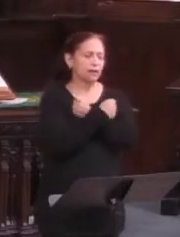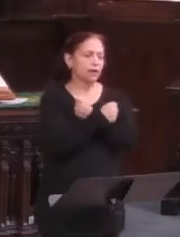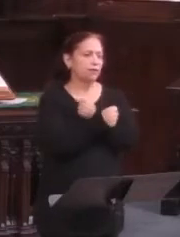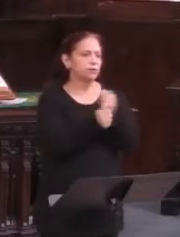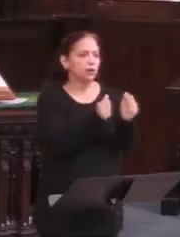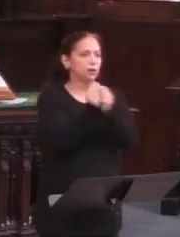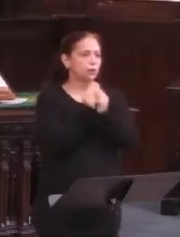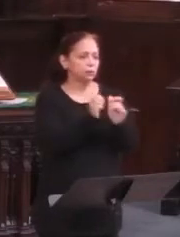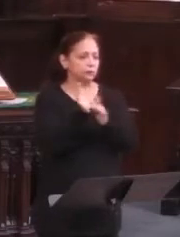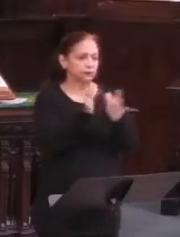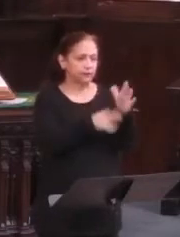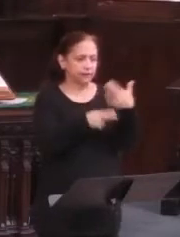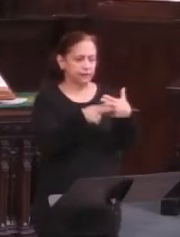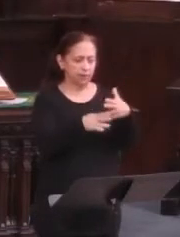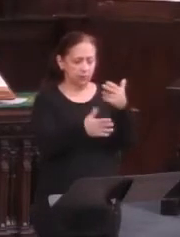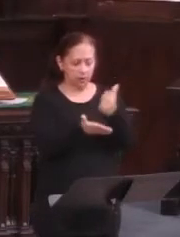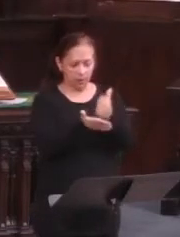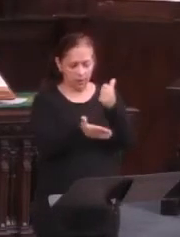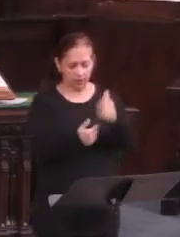name, amen.